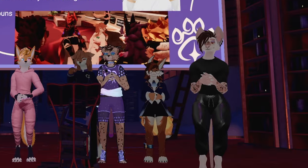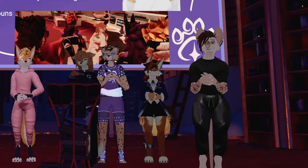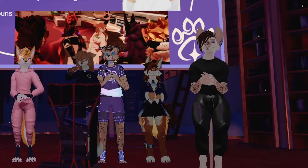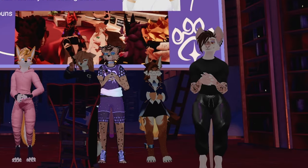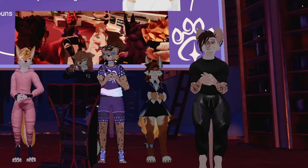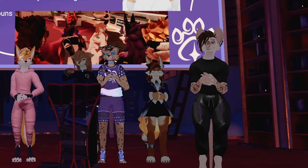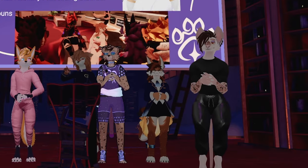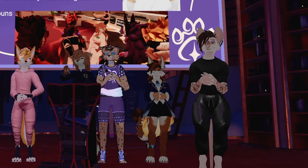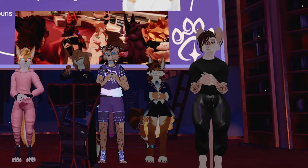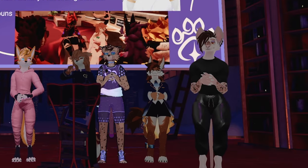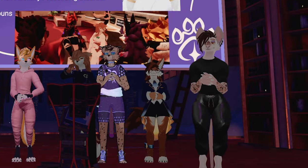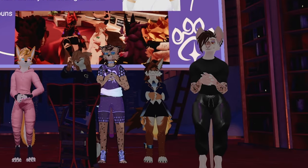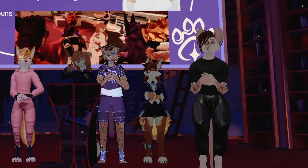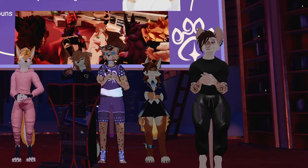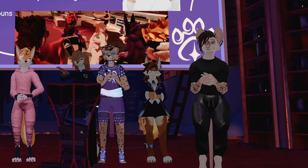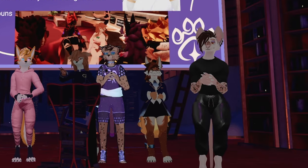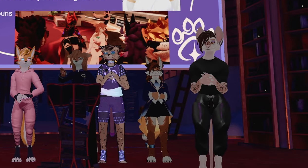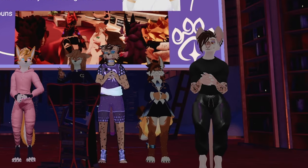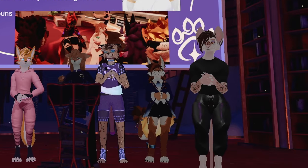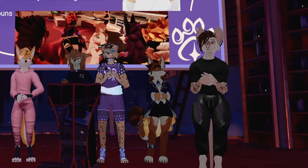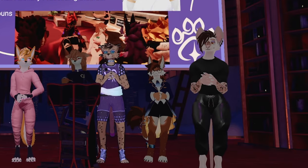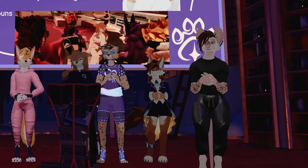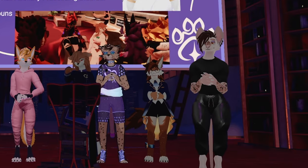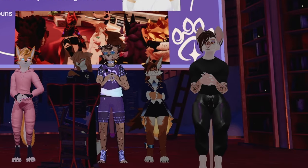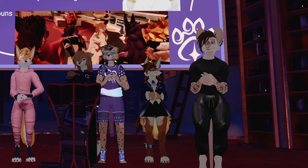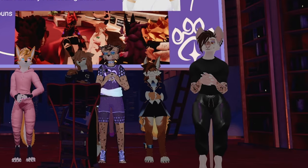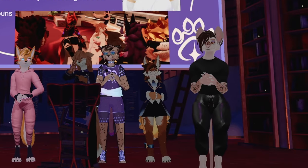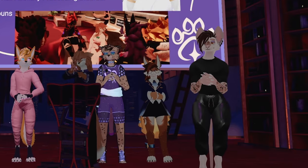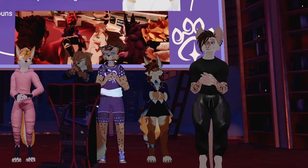All right, and this is Zaz saying, hello, everyone. My name's Zaz.